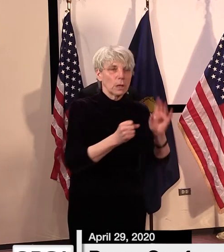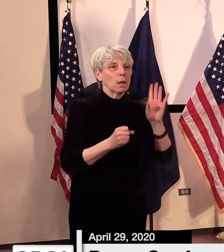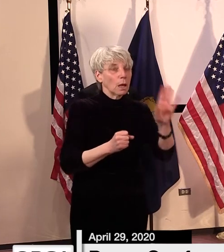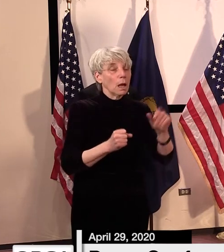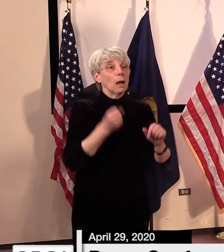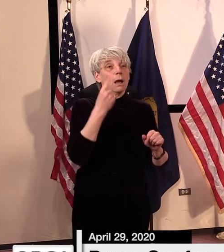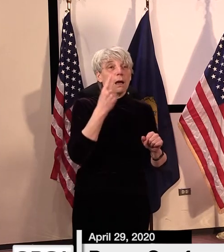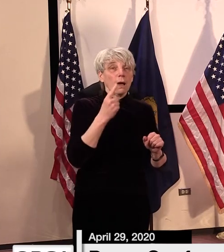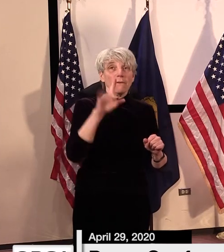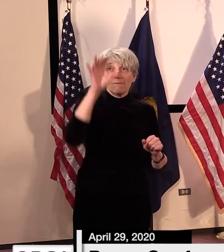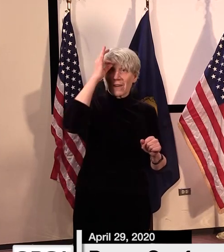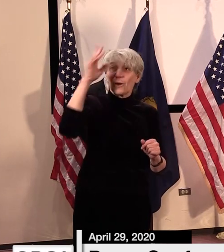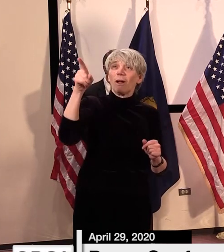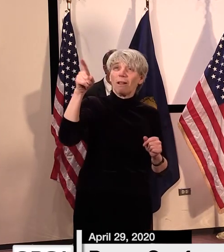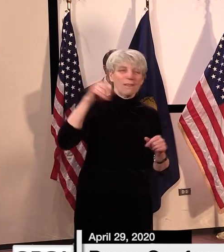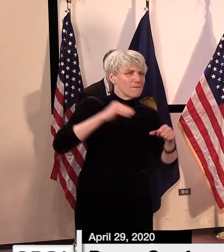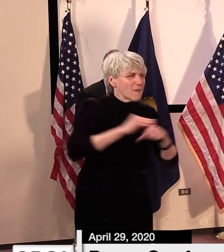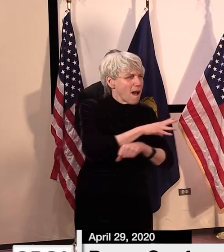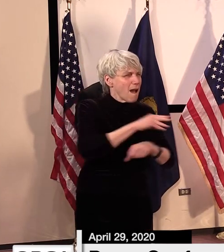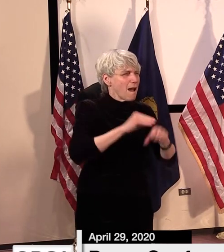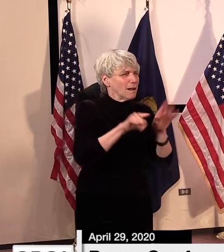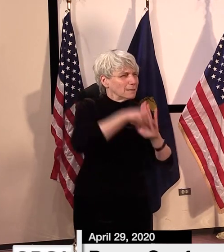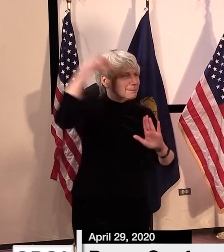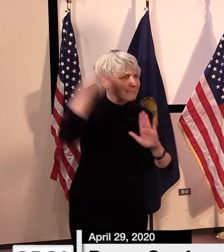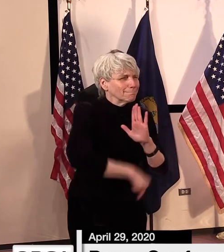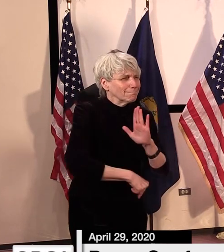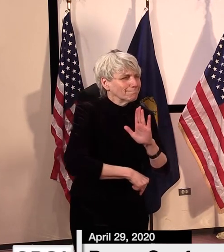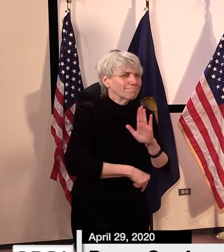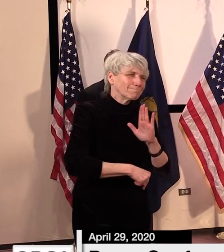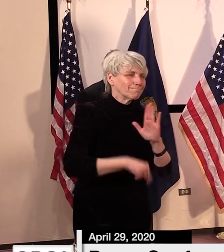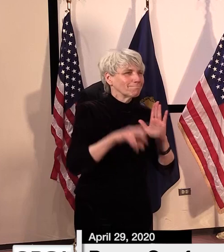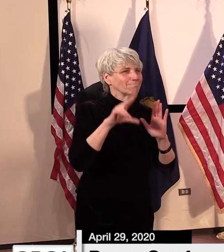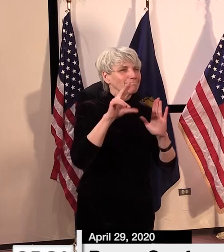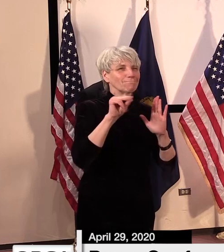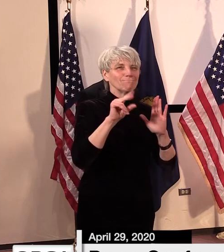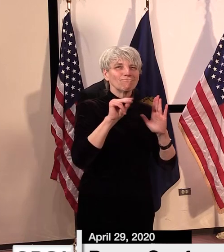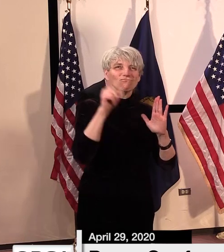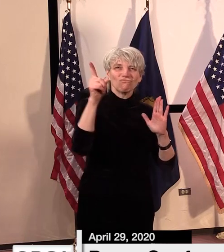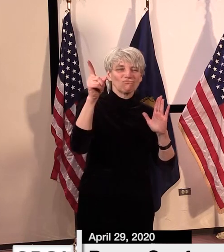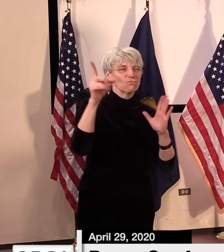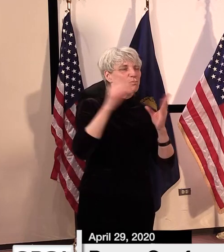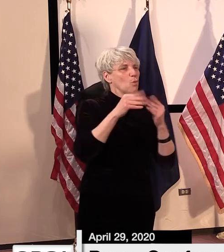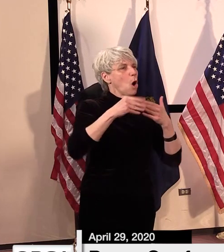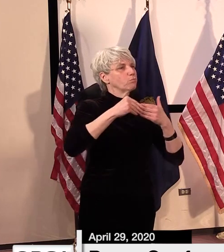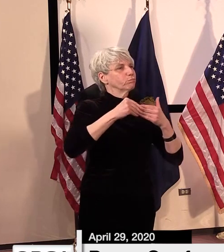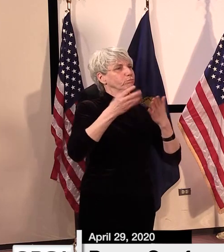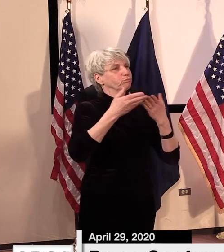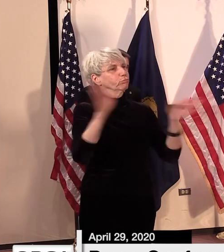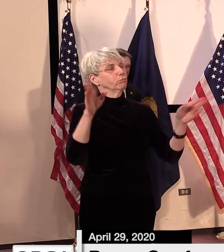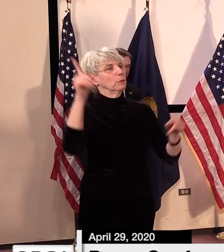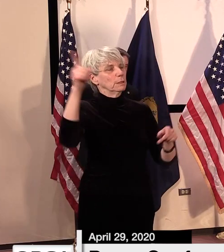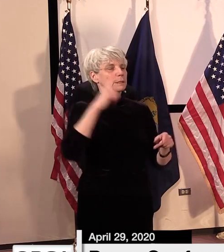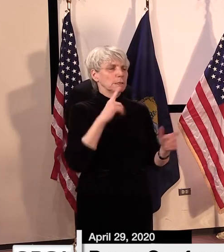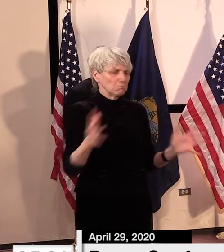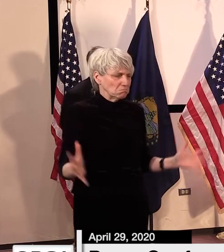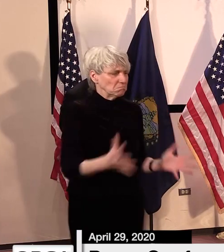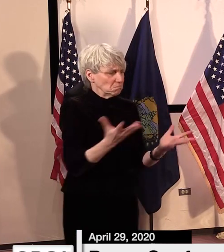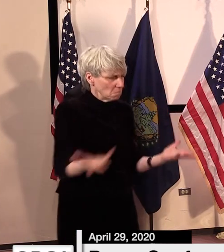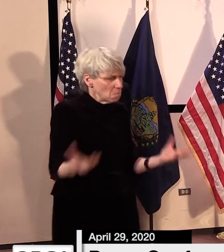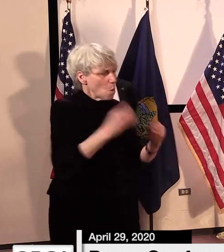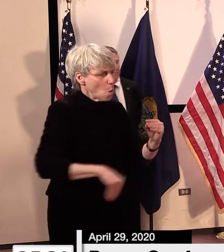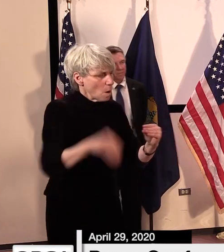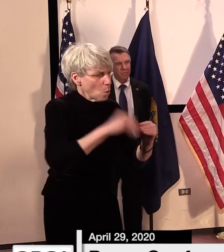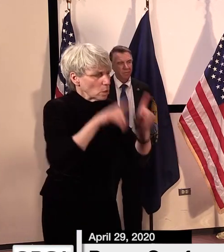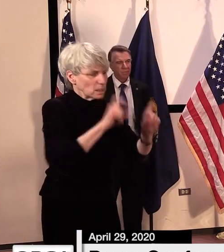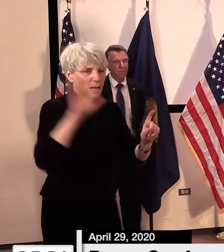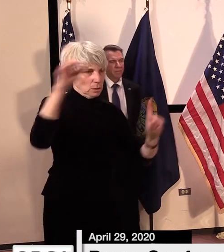tremendous amount of federal guidance, and the approach one takes, the guidance is more increase your numbers.